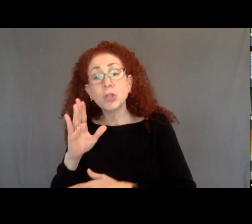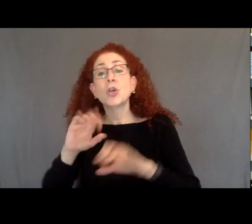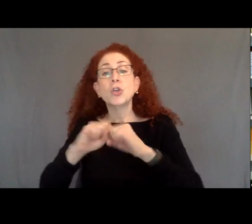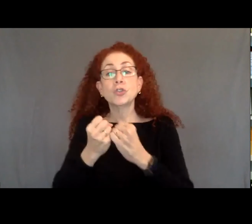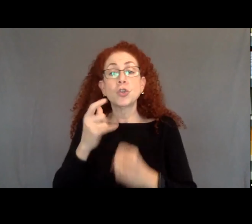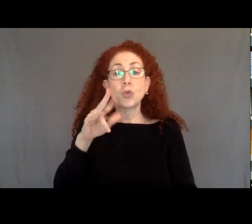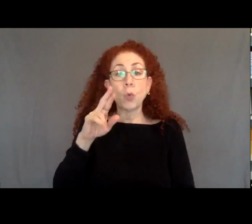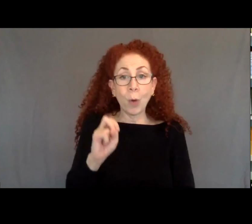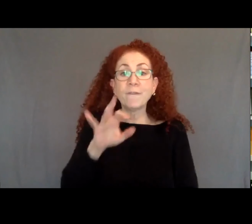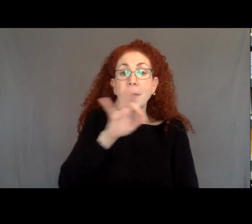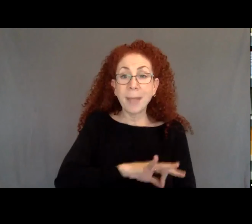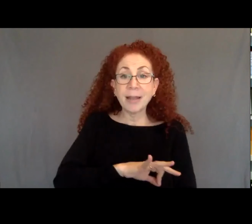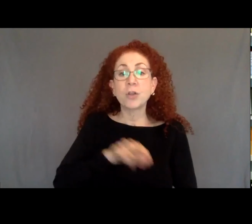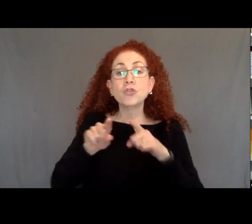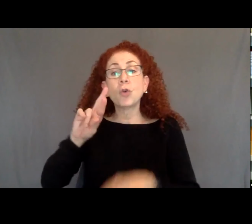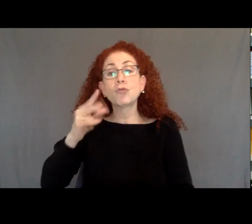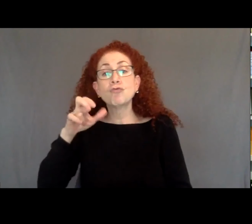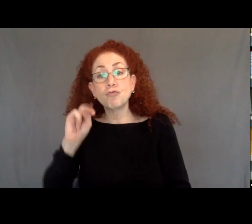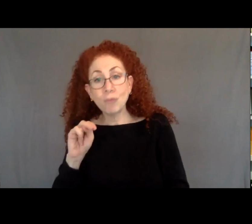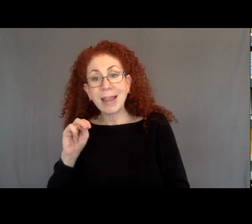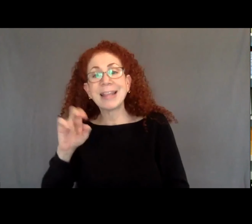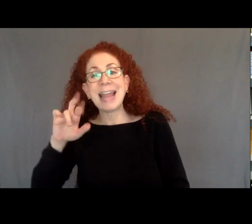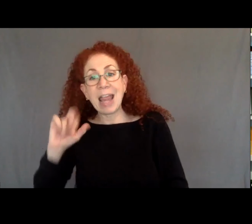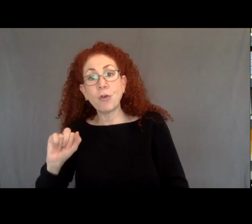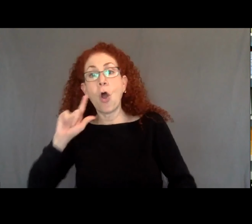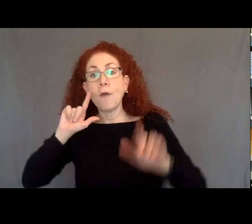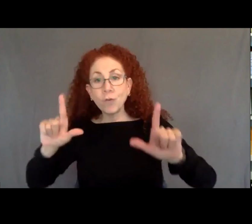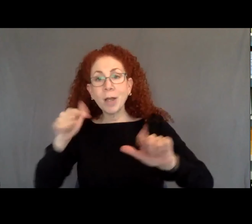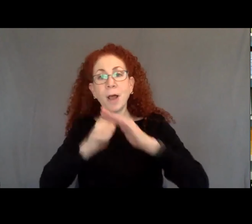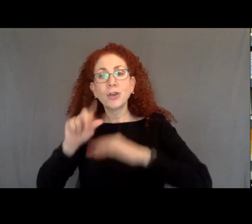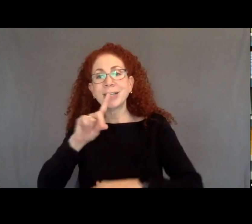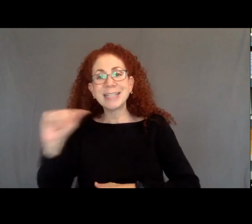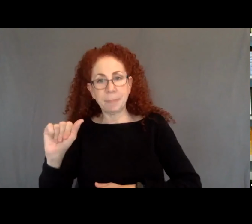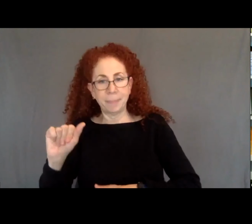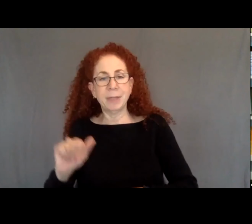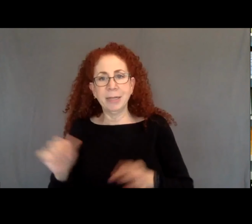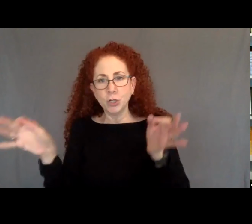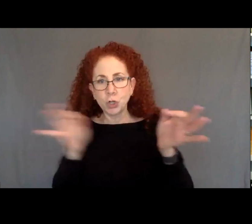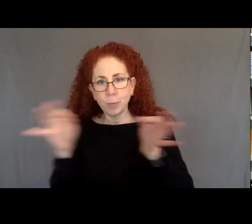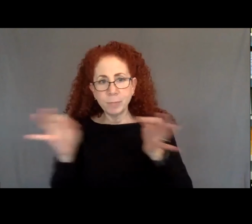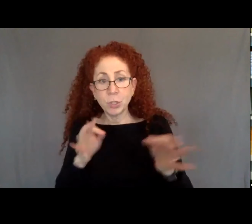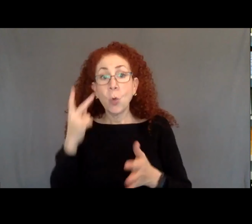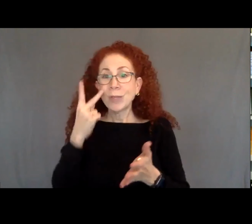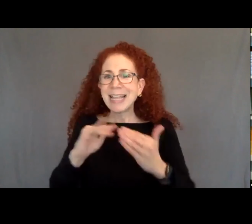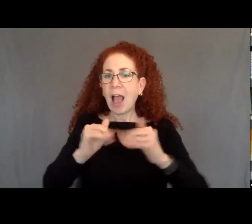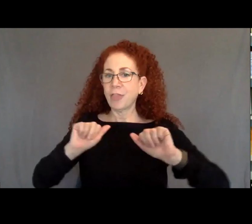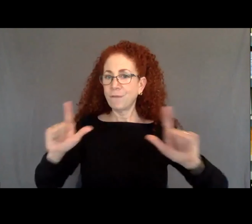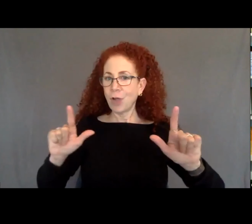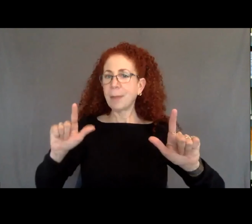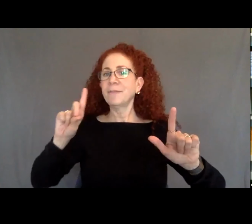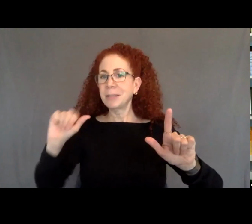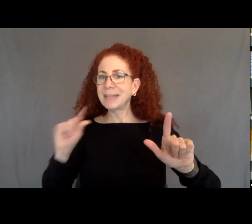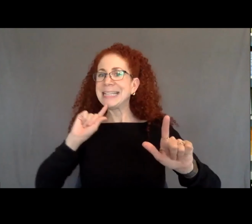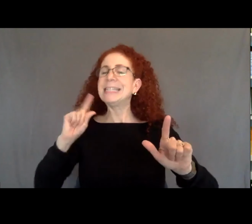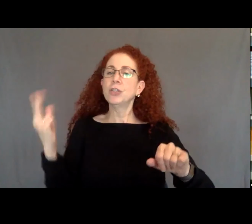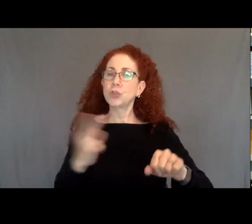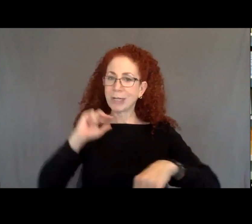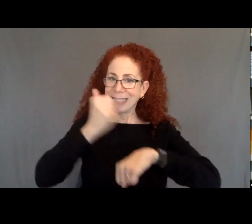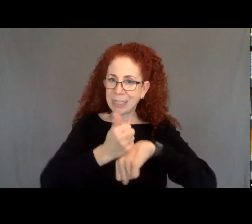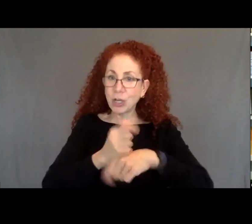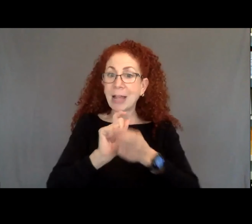Reagan era, are framed in disability terms. We not only see how the employment of disability as a frame is historically situated and changes